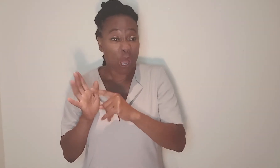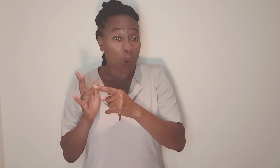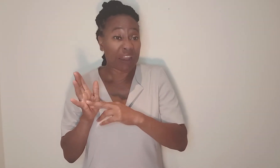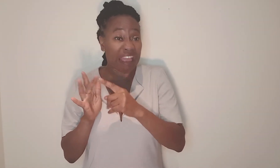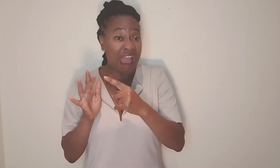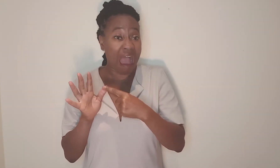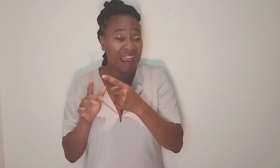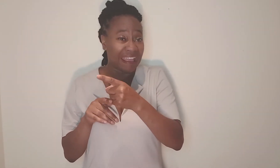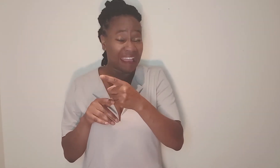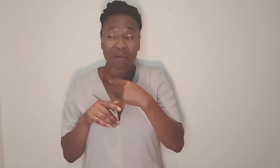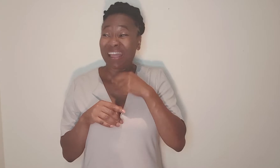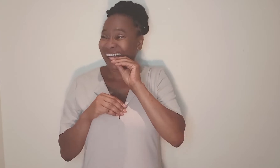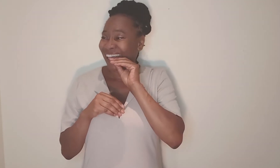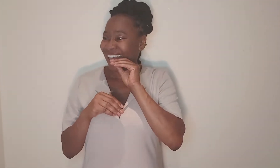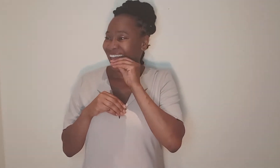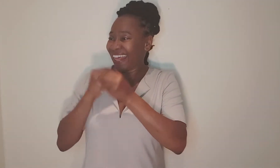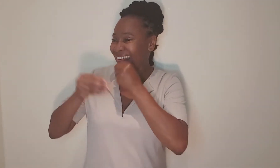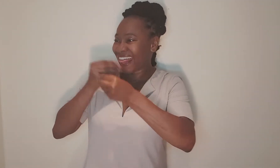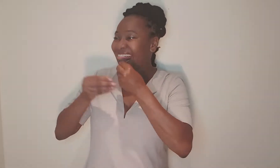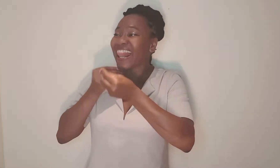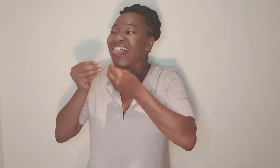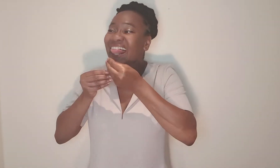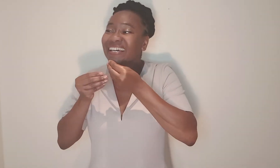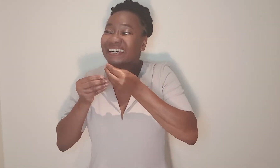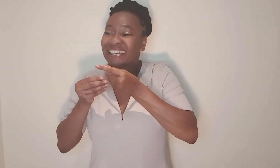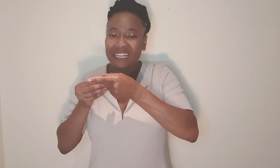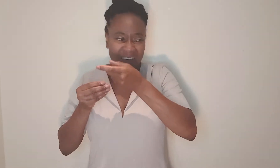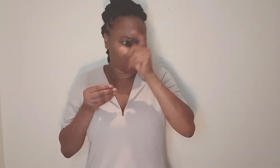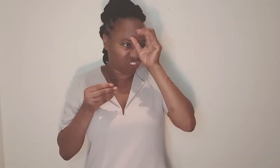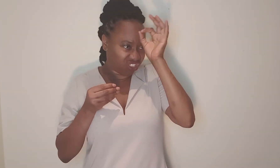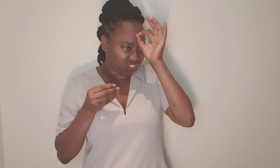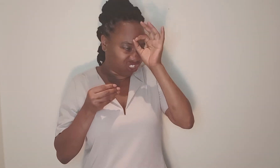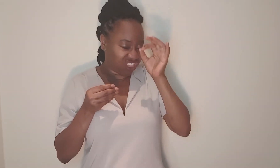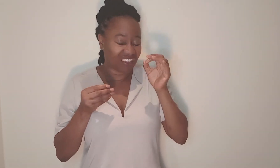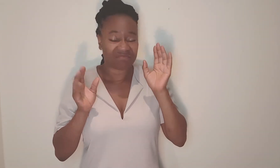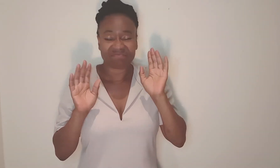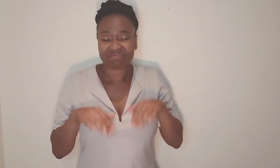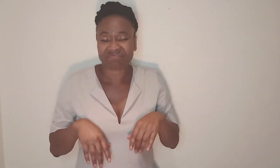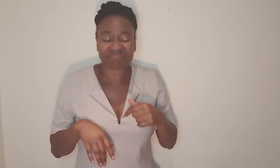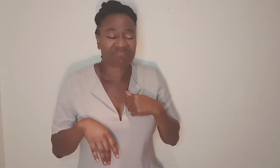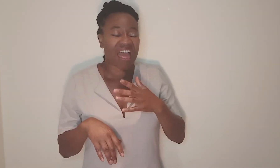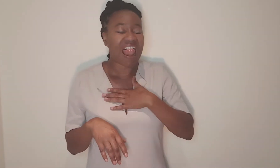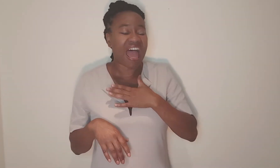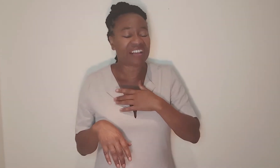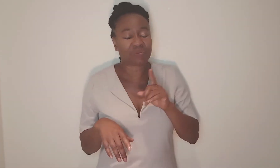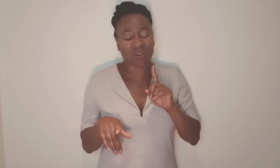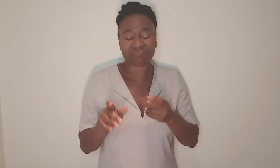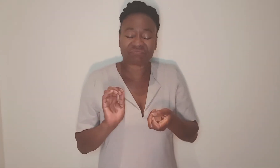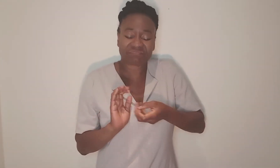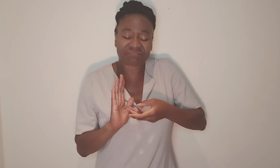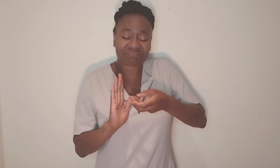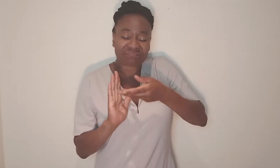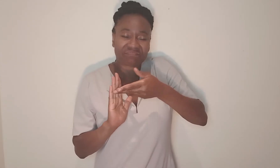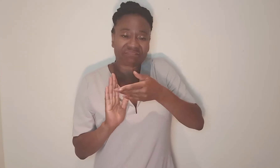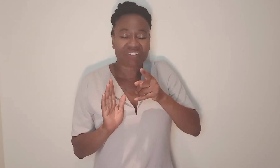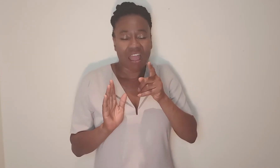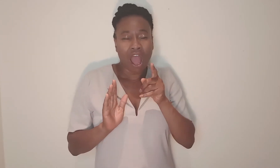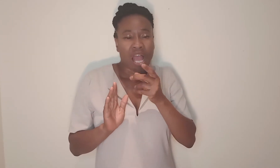saying. I'm Olive, by the way, like the garnish. Now, some people don't like